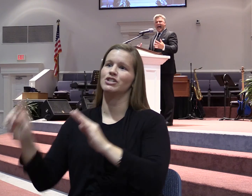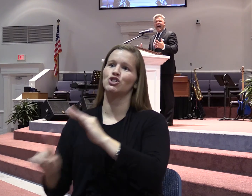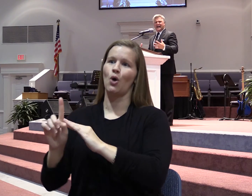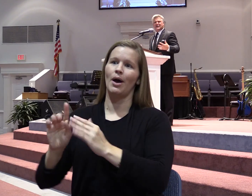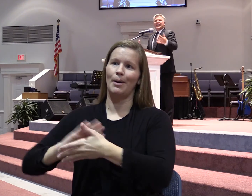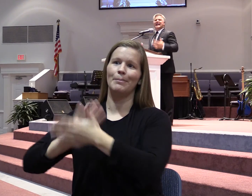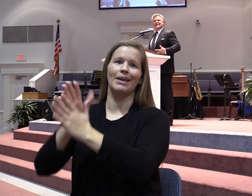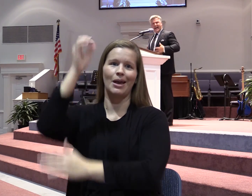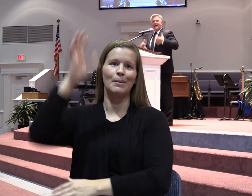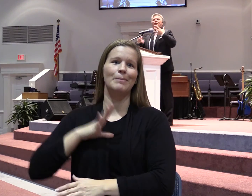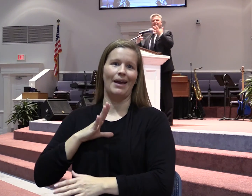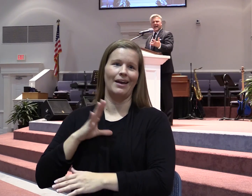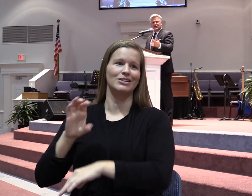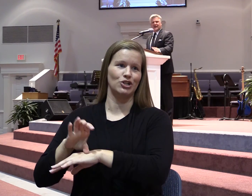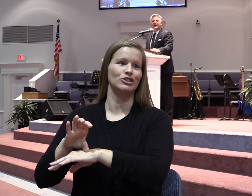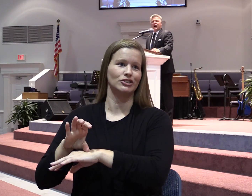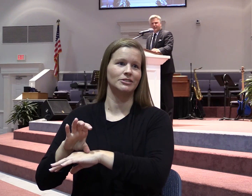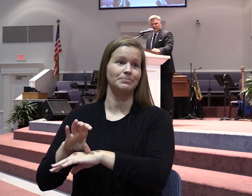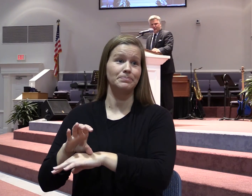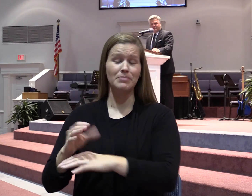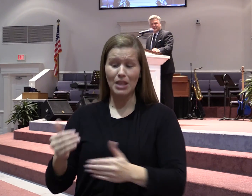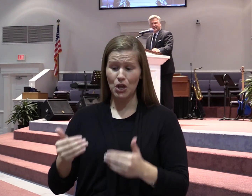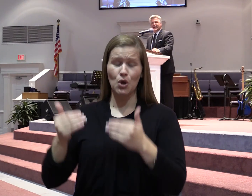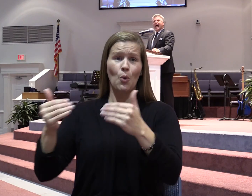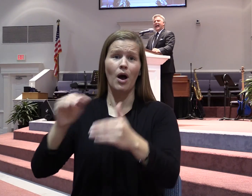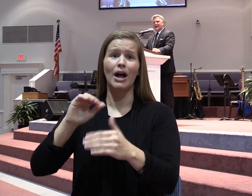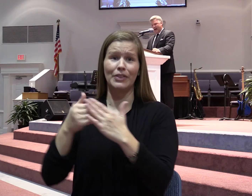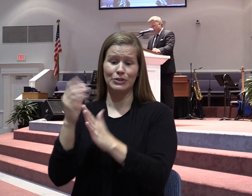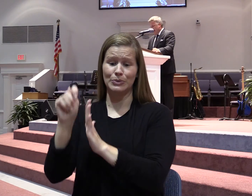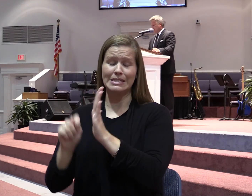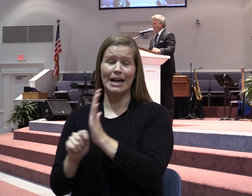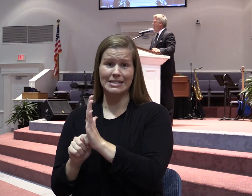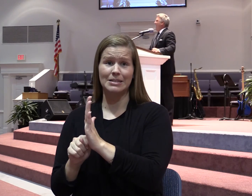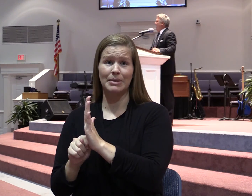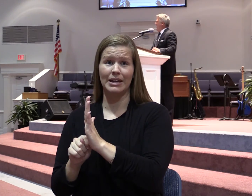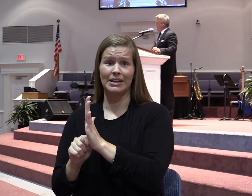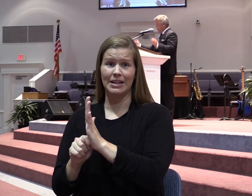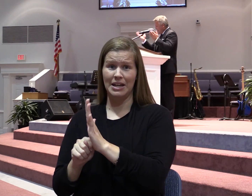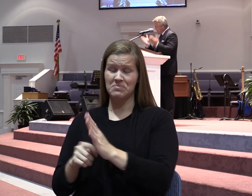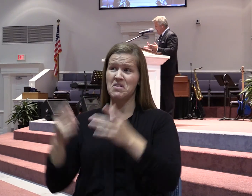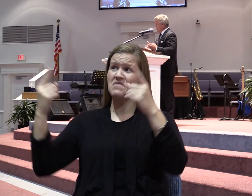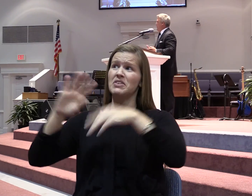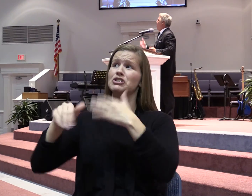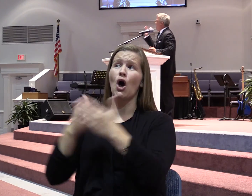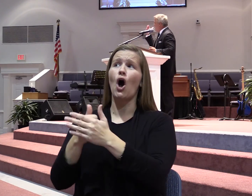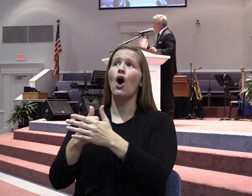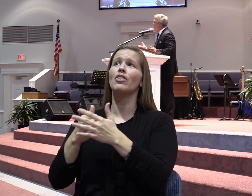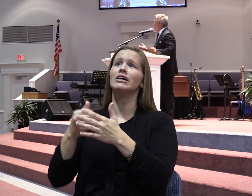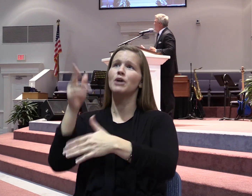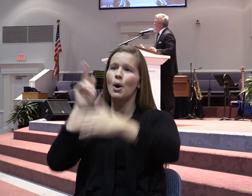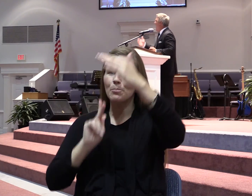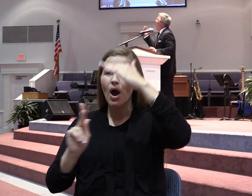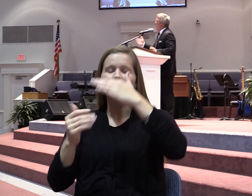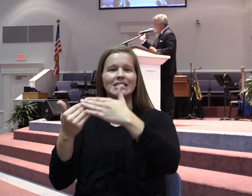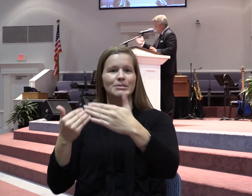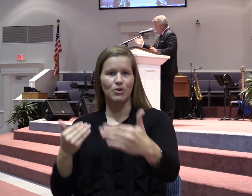In Acts, it is the application of those prophecies. And in Revelation, it is the redemption or the